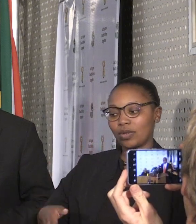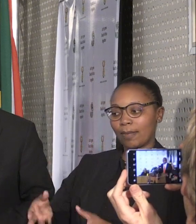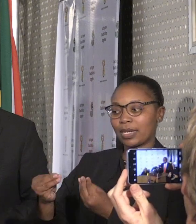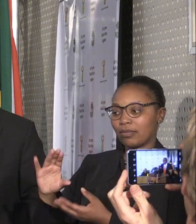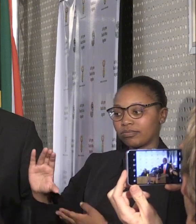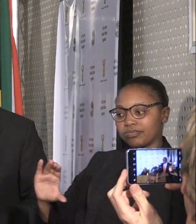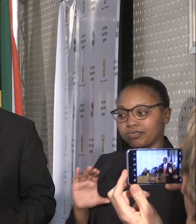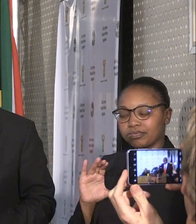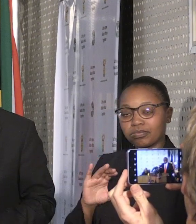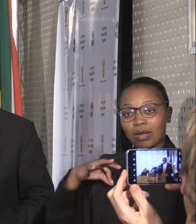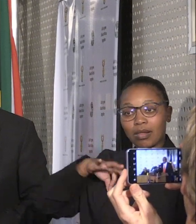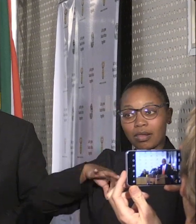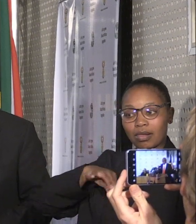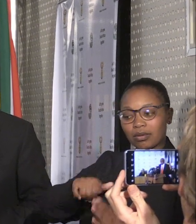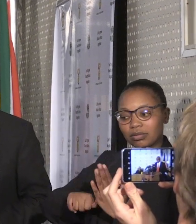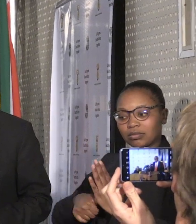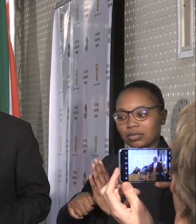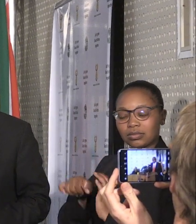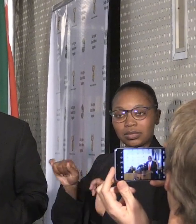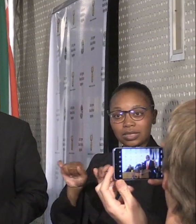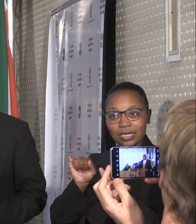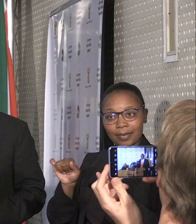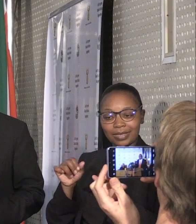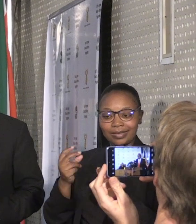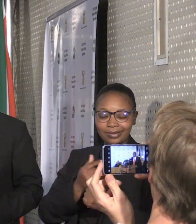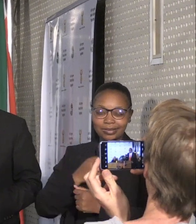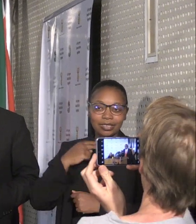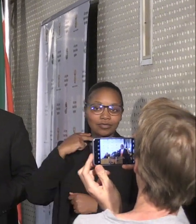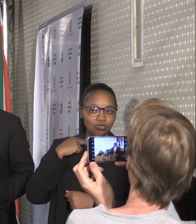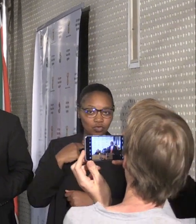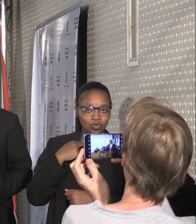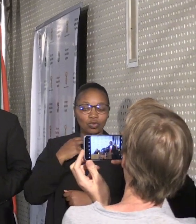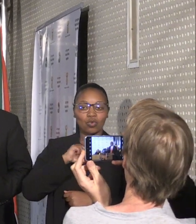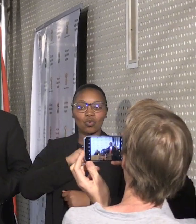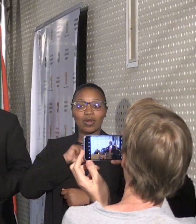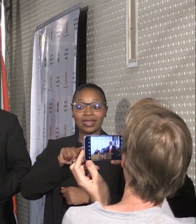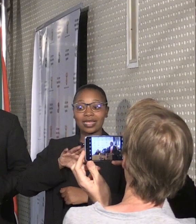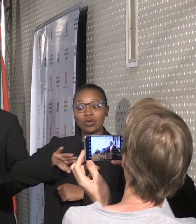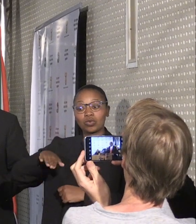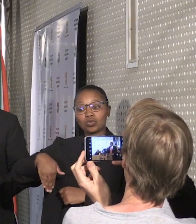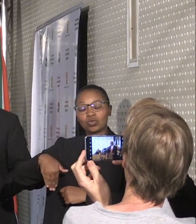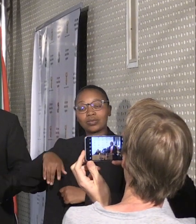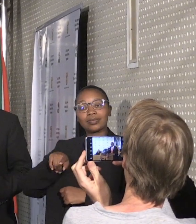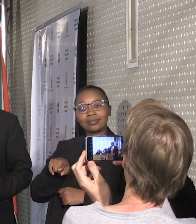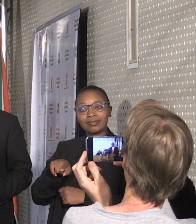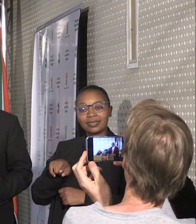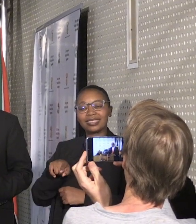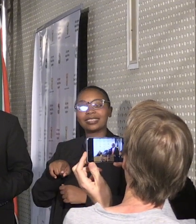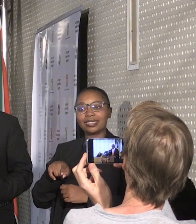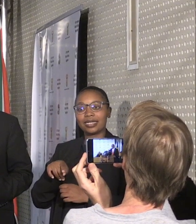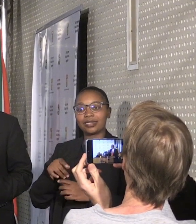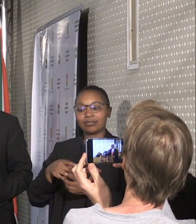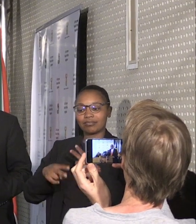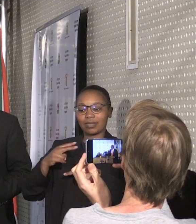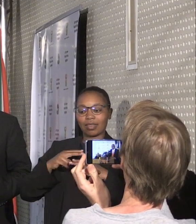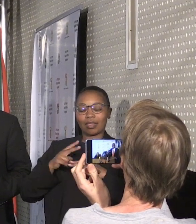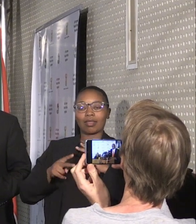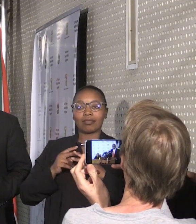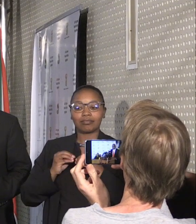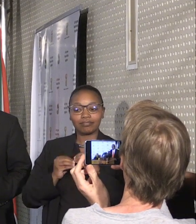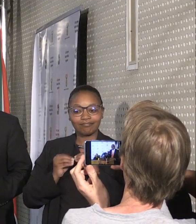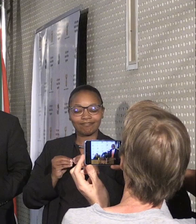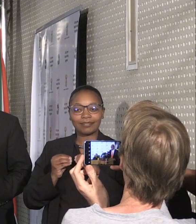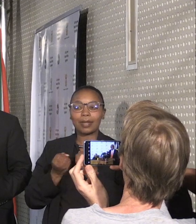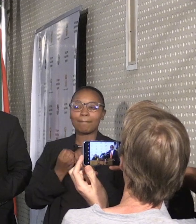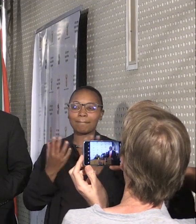Unfortunately, though due to the automated reversal not working on the 5th and 6th, a number of clients, mainly the